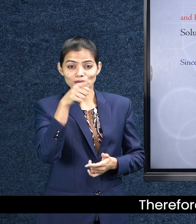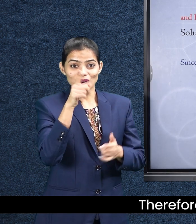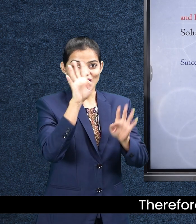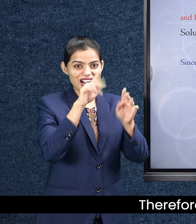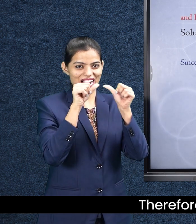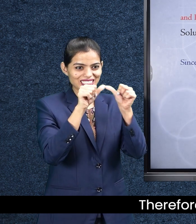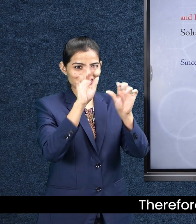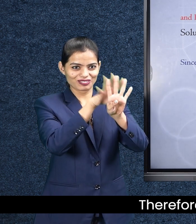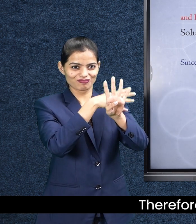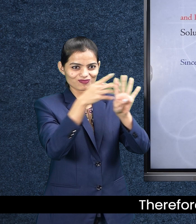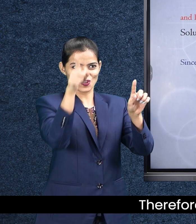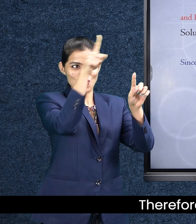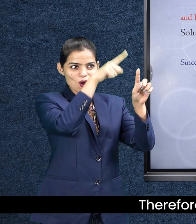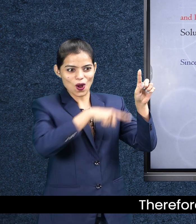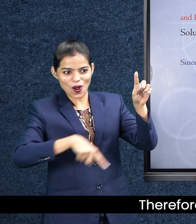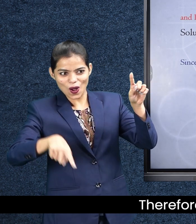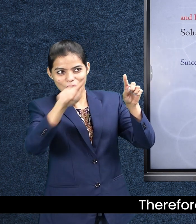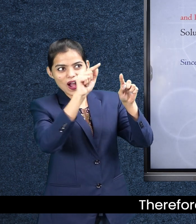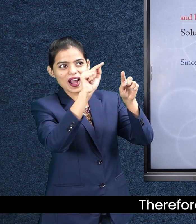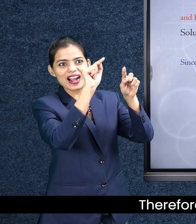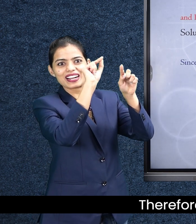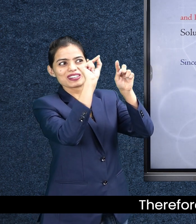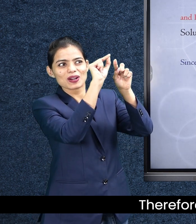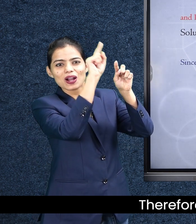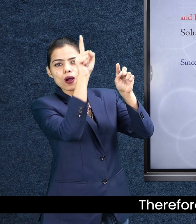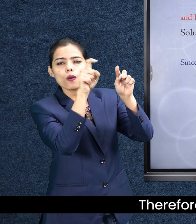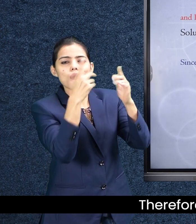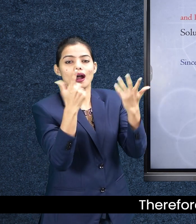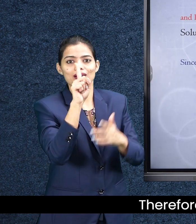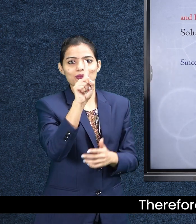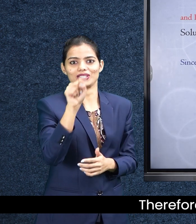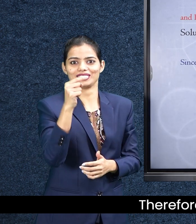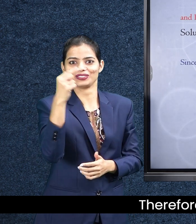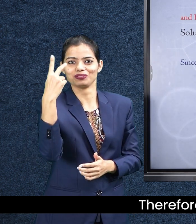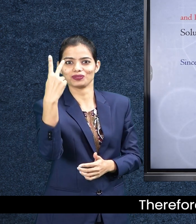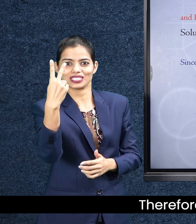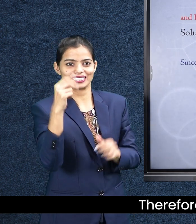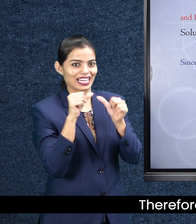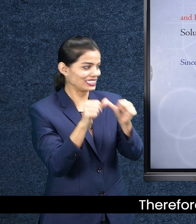Therefore, the coordinates of A is 1, minus 2.